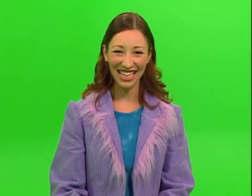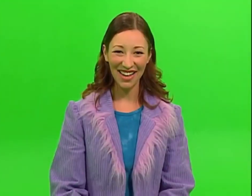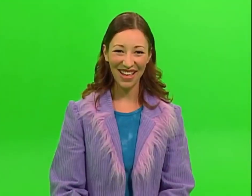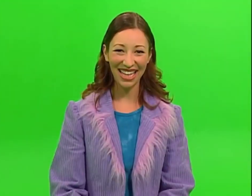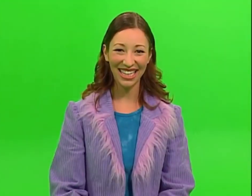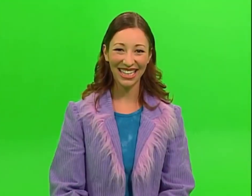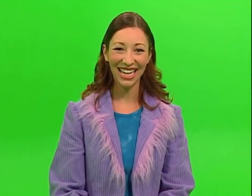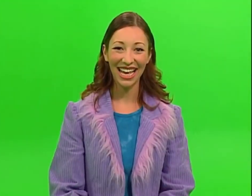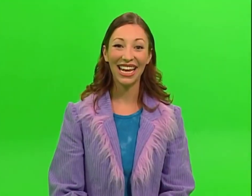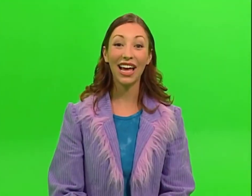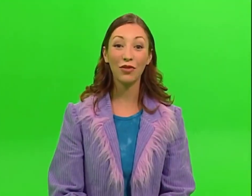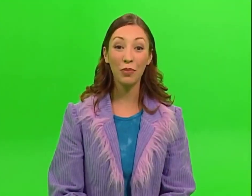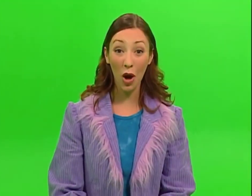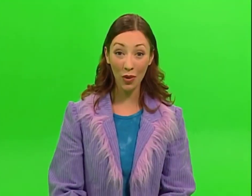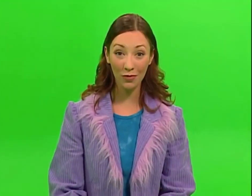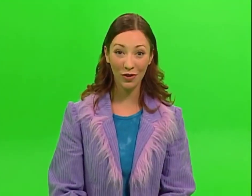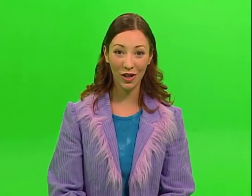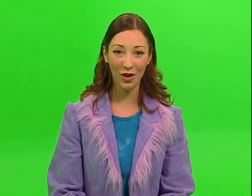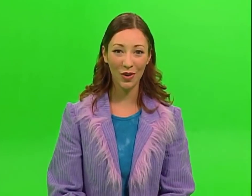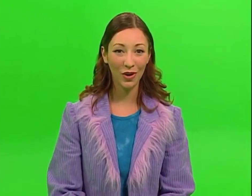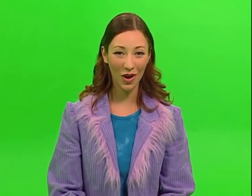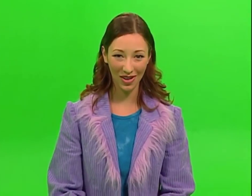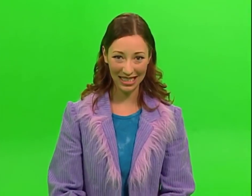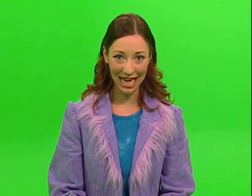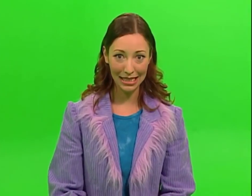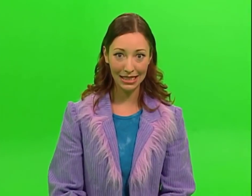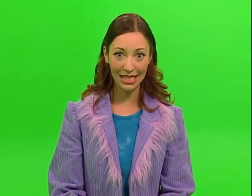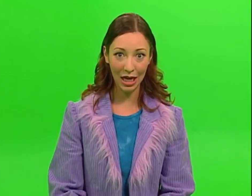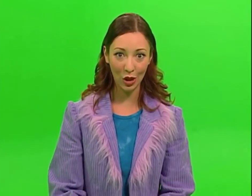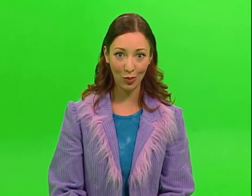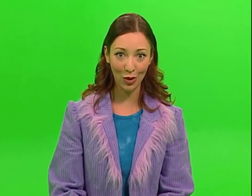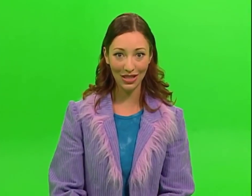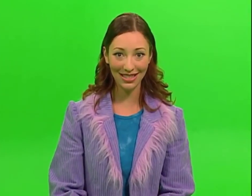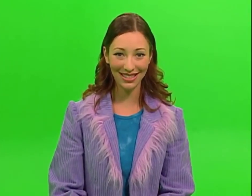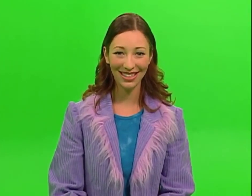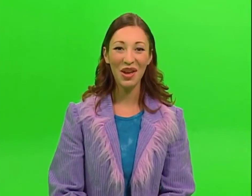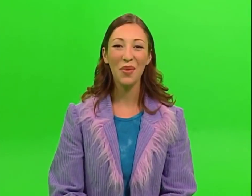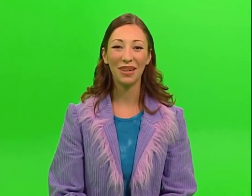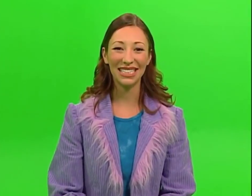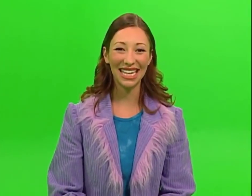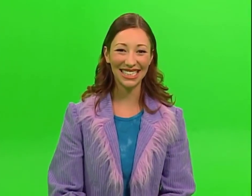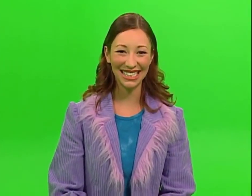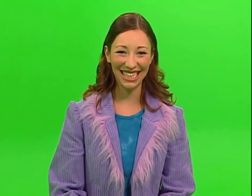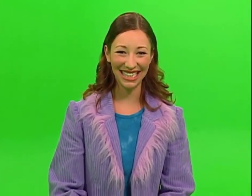Hi, I'm Helen, and I have a poem for you called Dinklepuss by Dennis Lee.